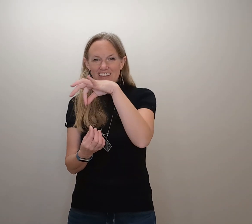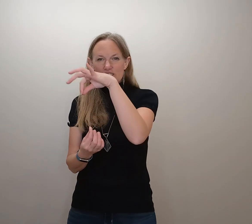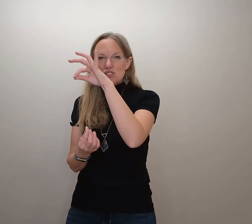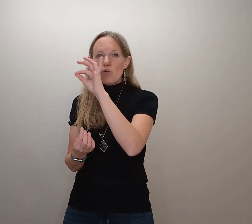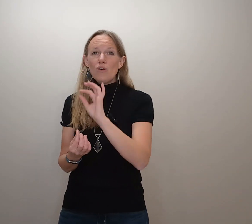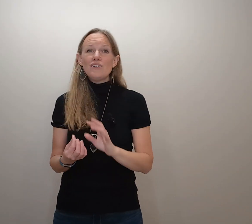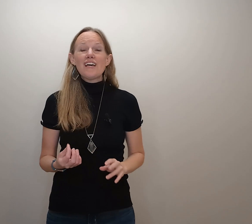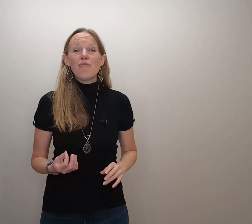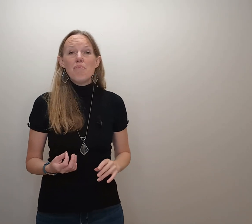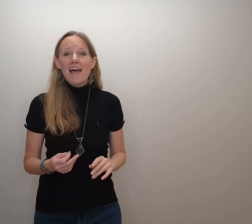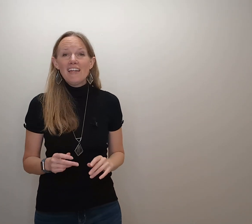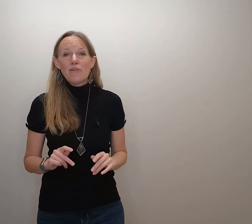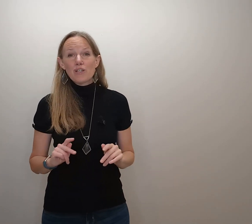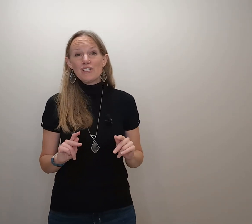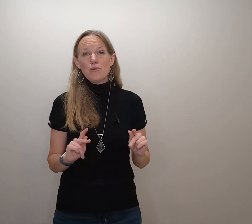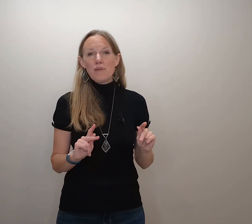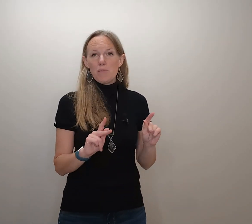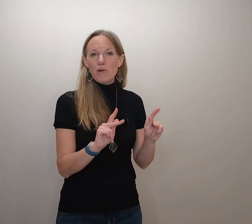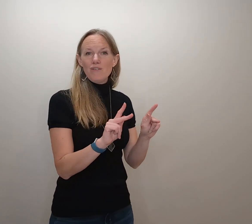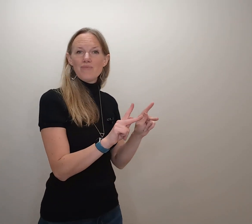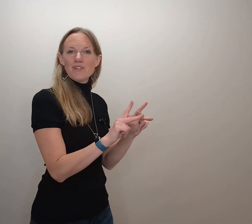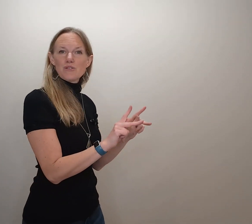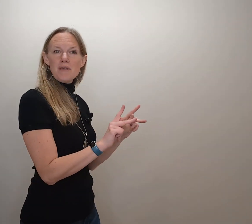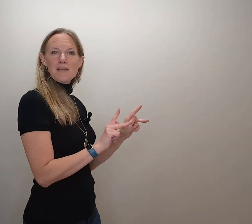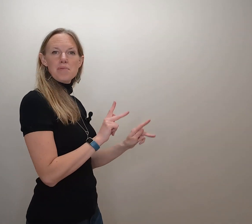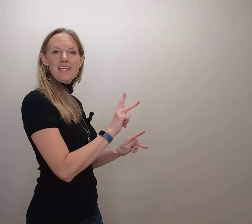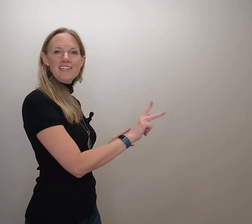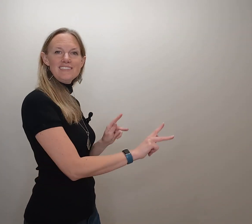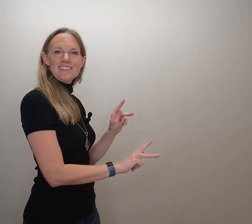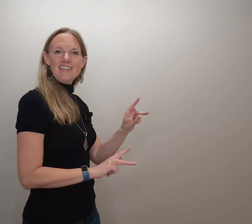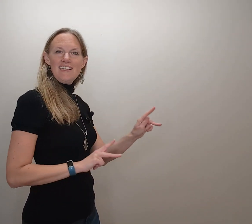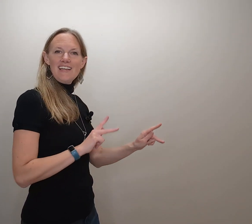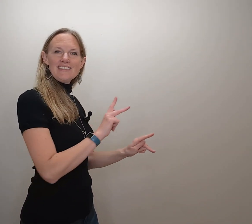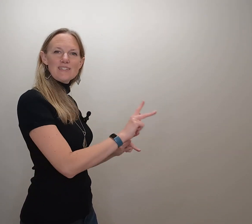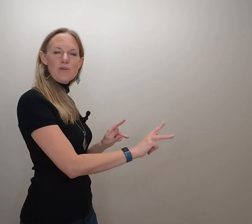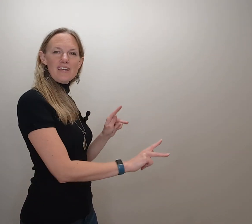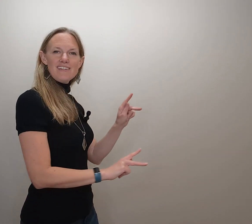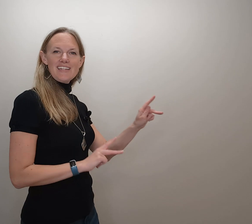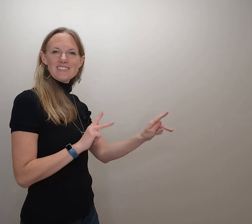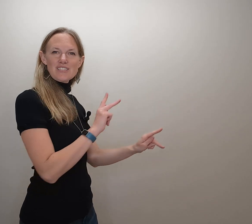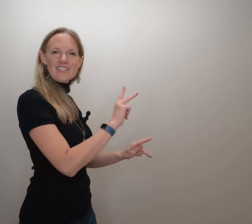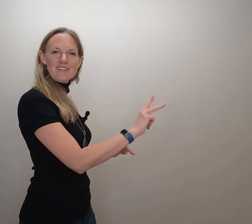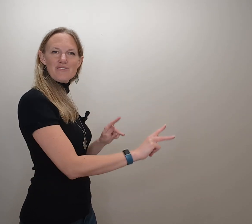The souls of men, we're going to do people. So we're making P's, and it's going out in a circular